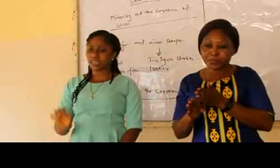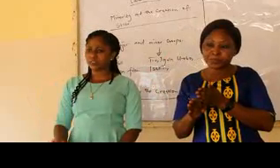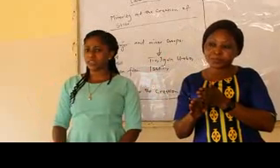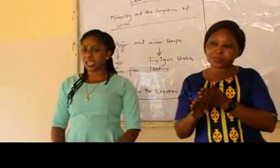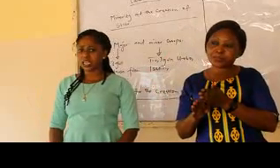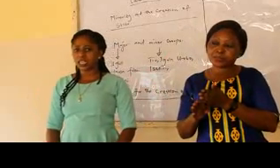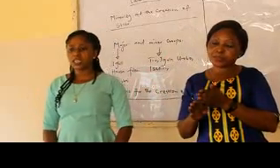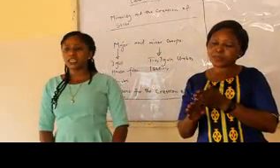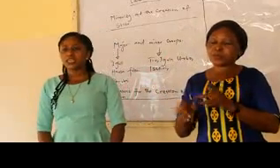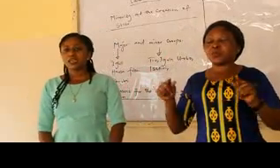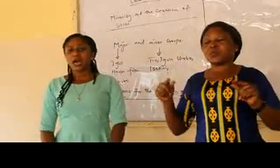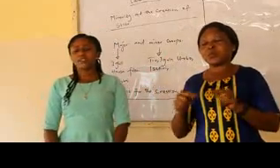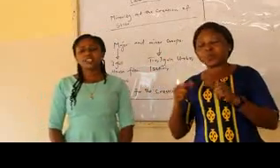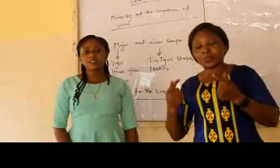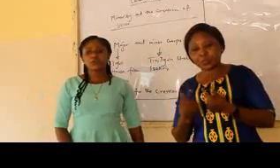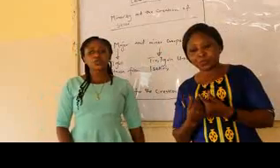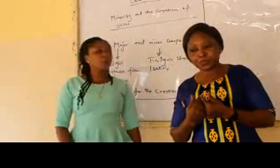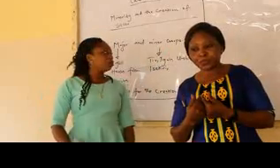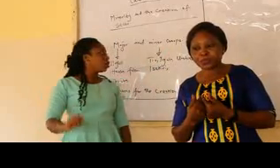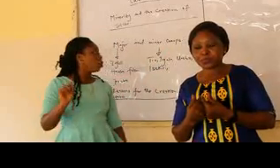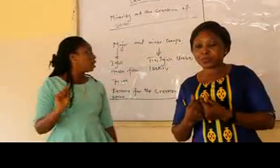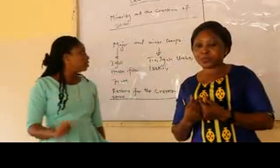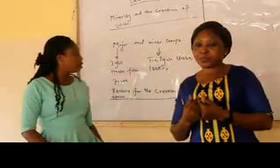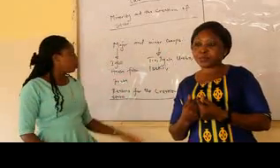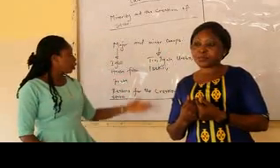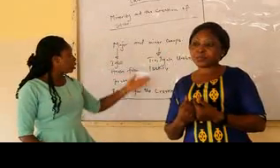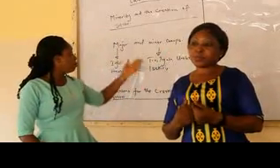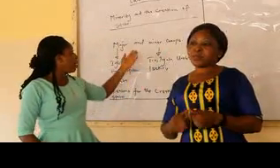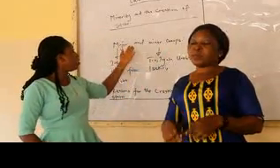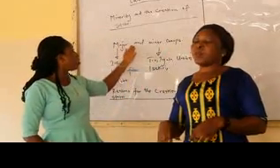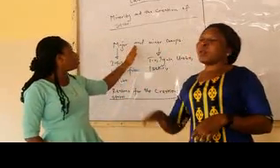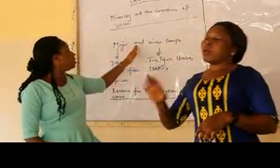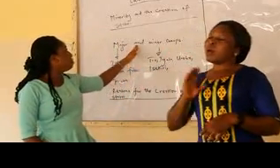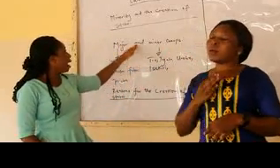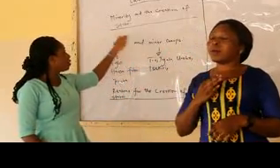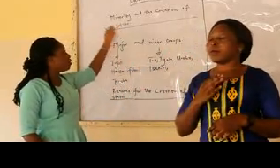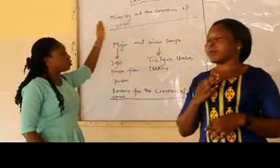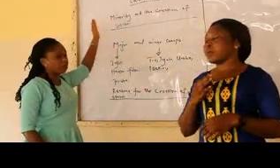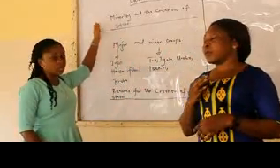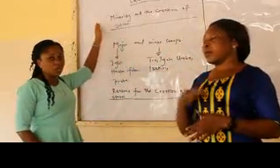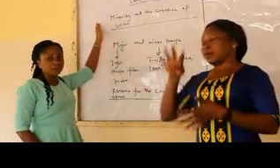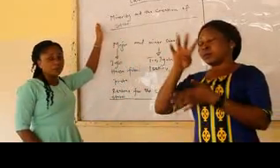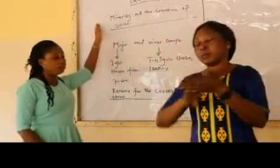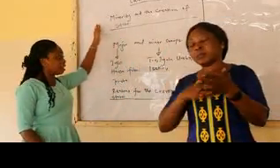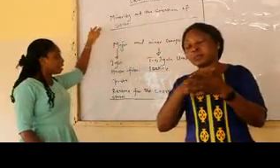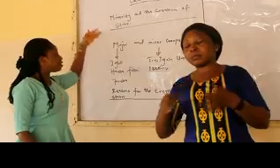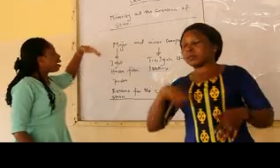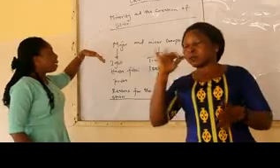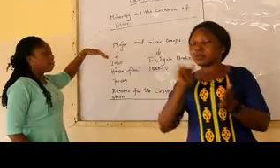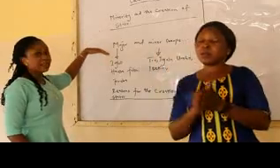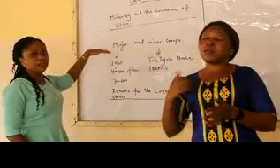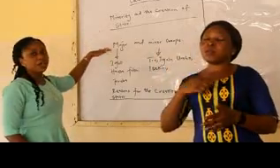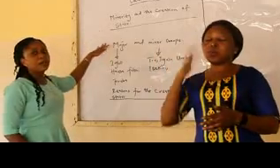to discuss that today. Our scheme said we should look into the Willings Commission based on the demand of the creation of